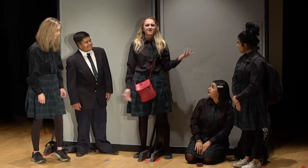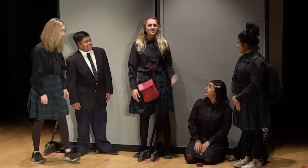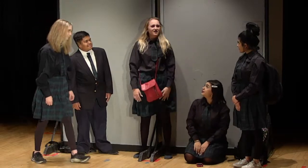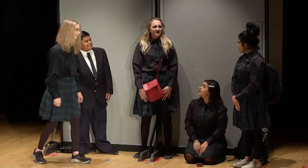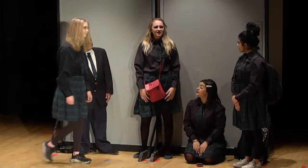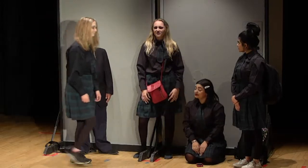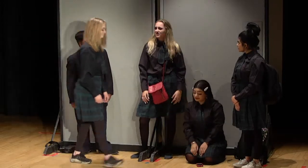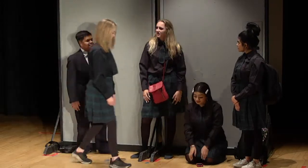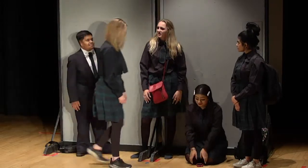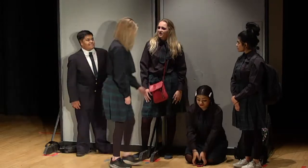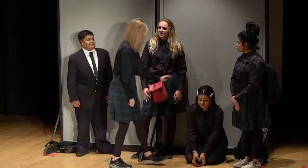until 3:30.